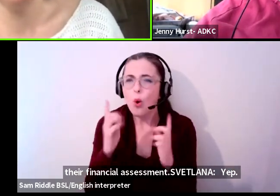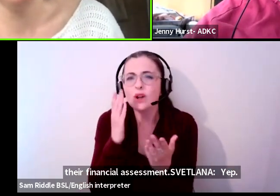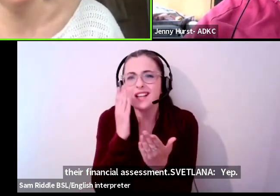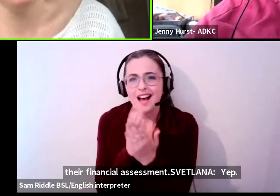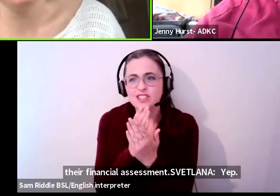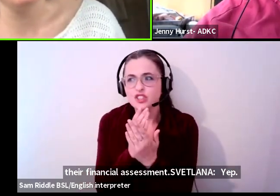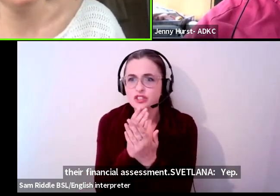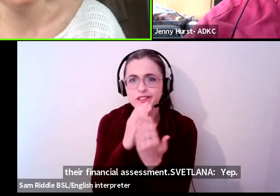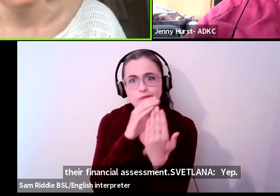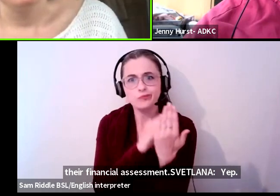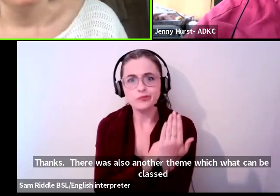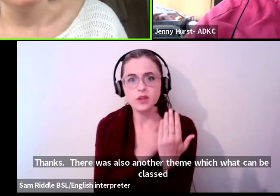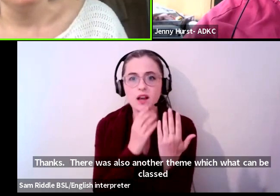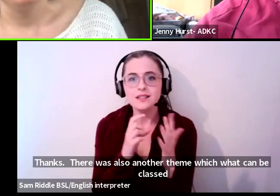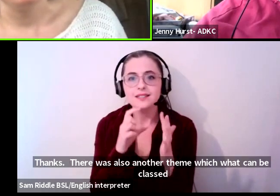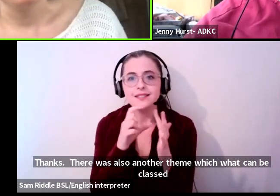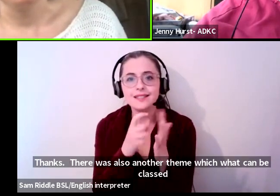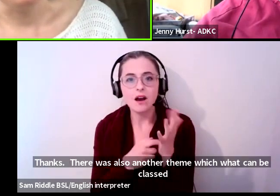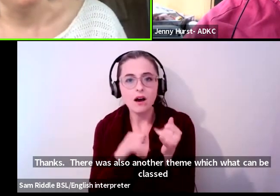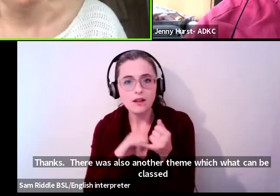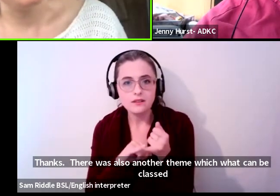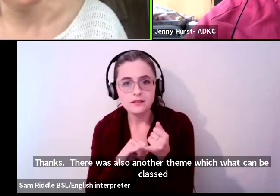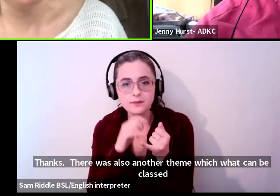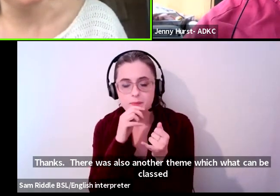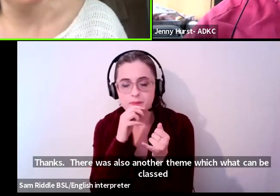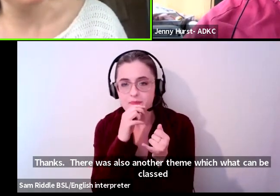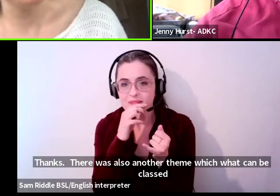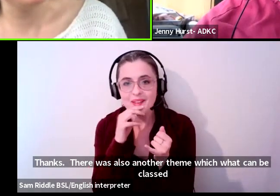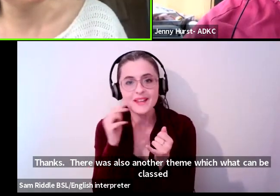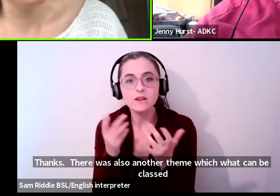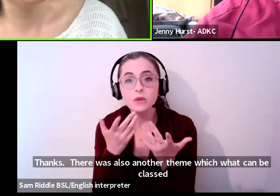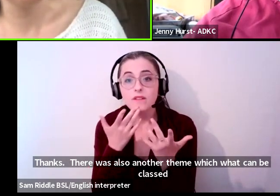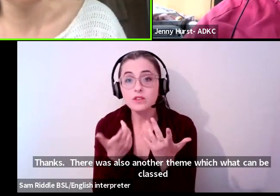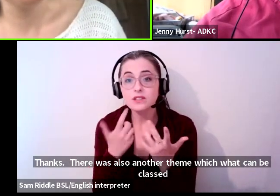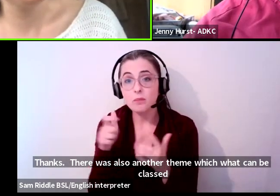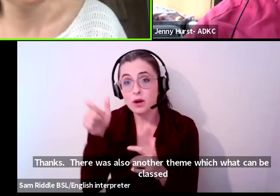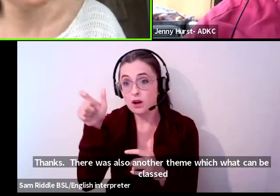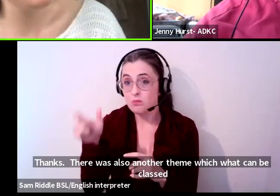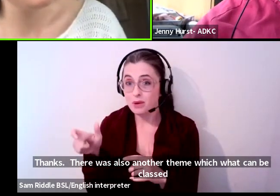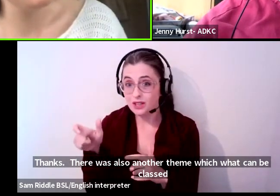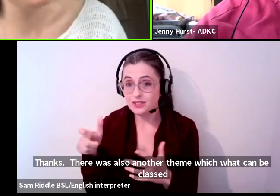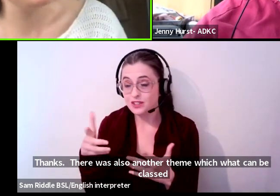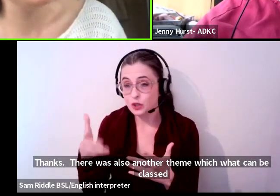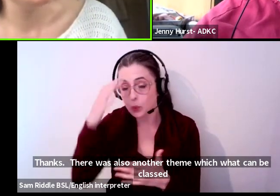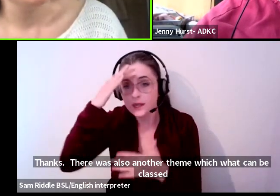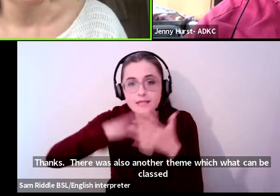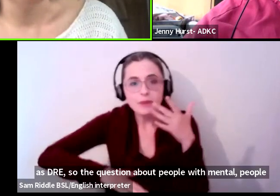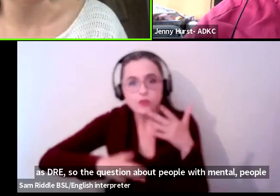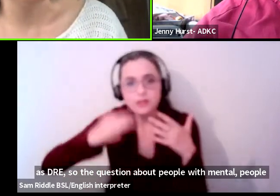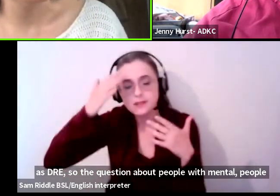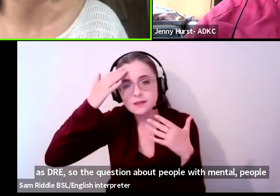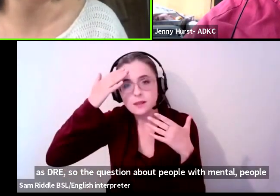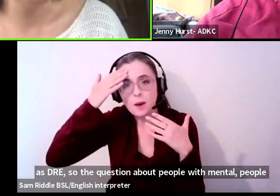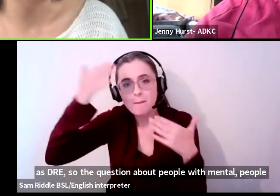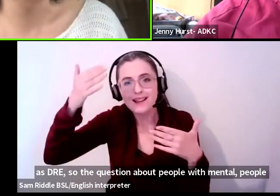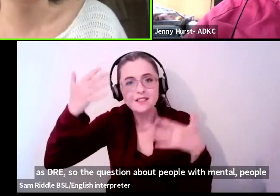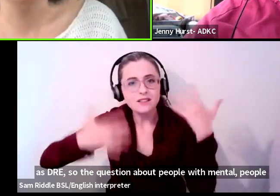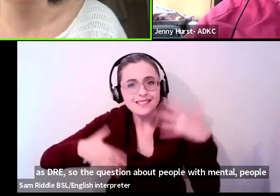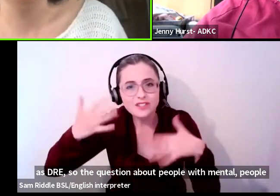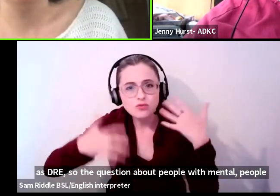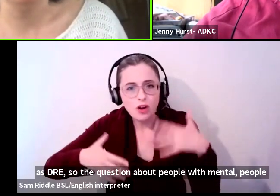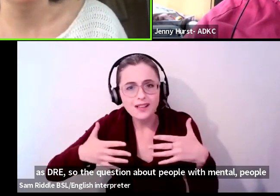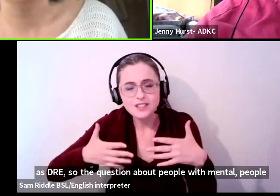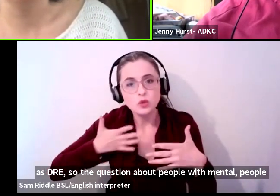of people with mental, people experiencing mental distress, people with mental health support needs. How